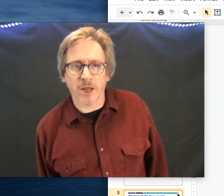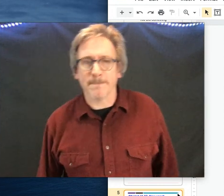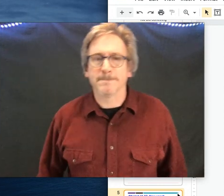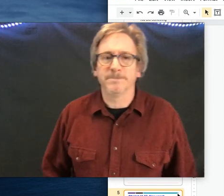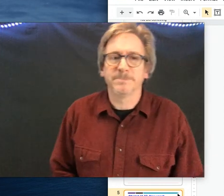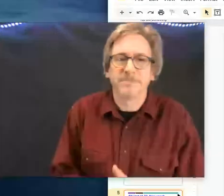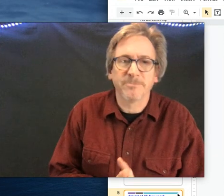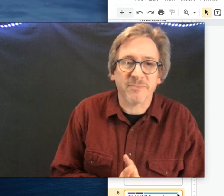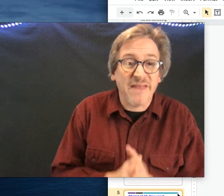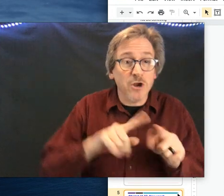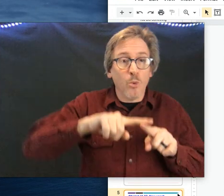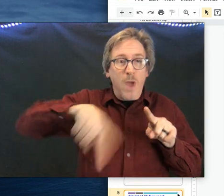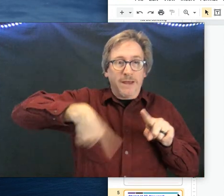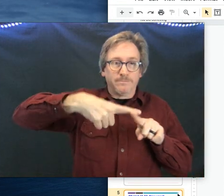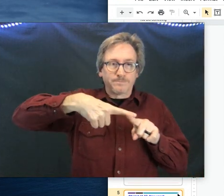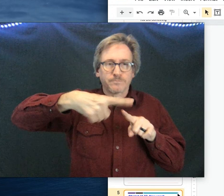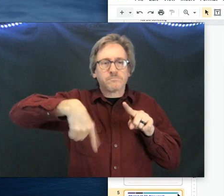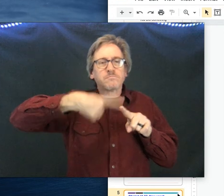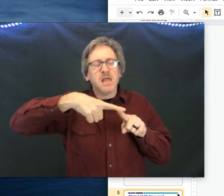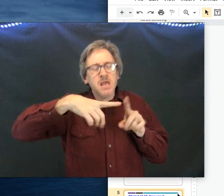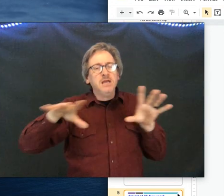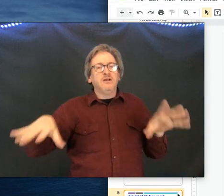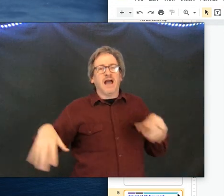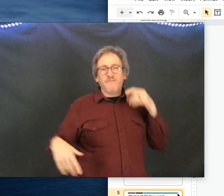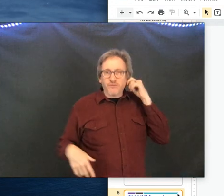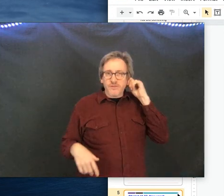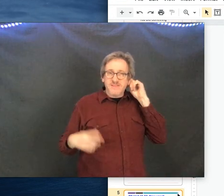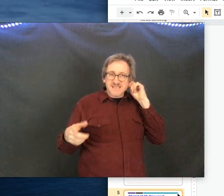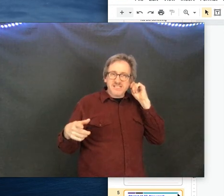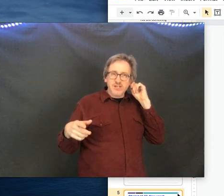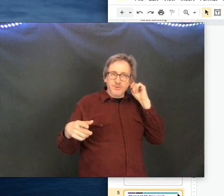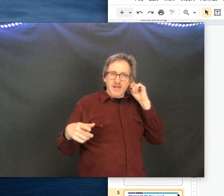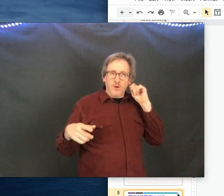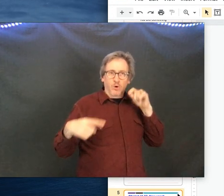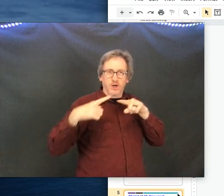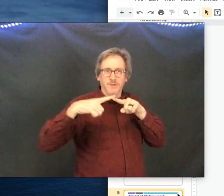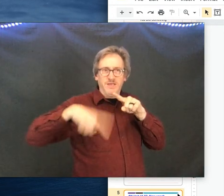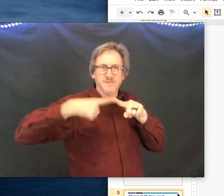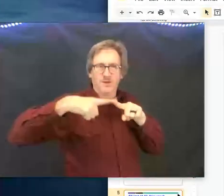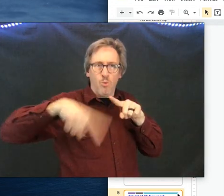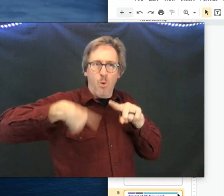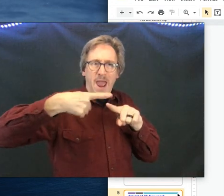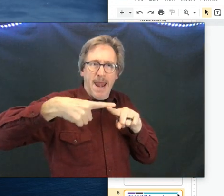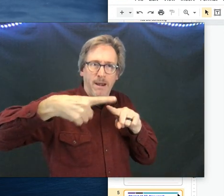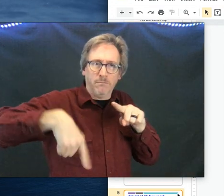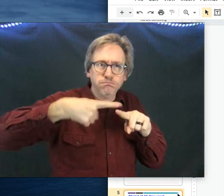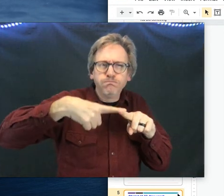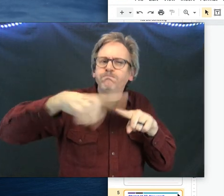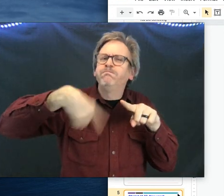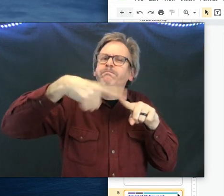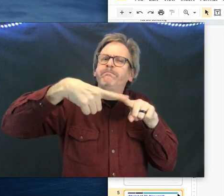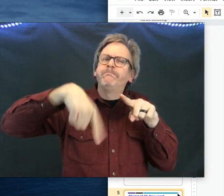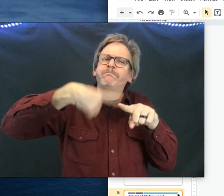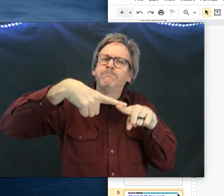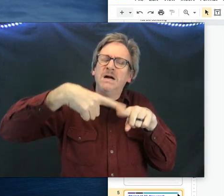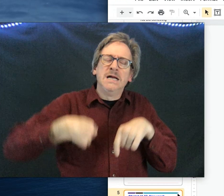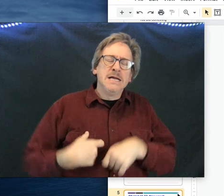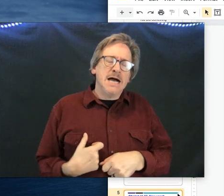at me. Okay. And then when. For this unit, we're going to be using when.